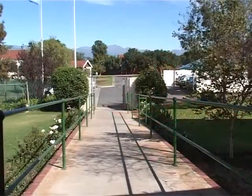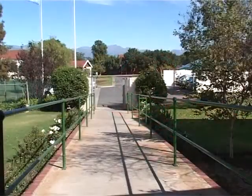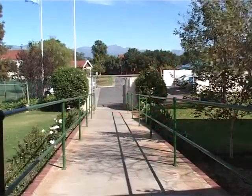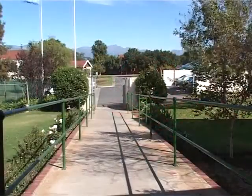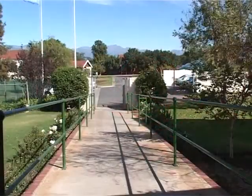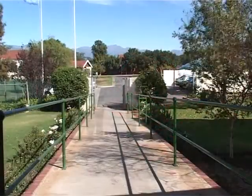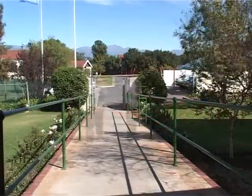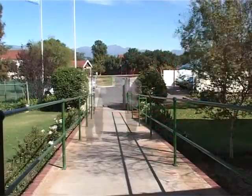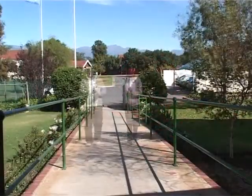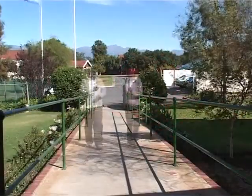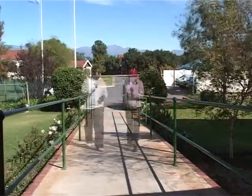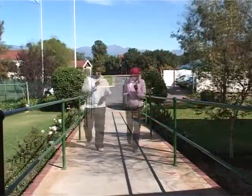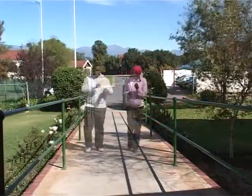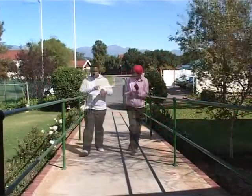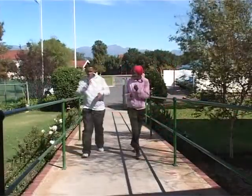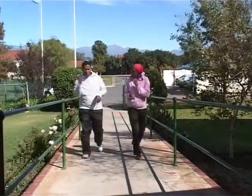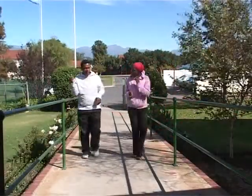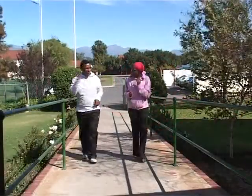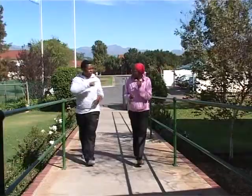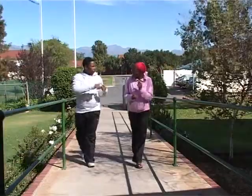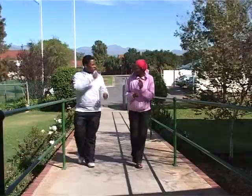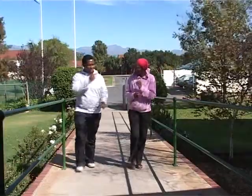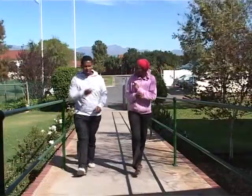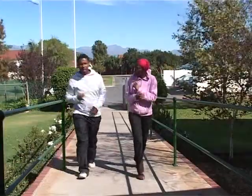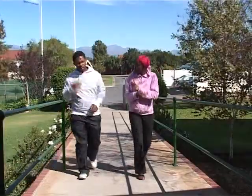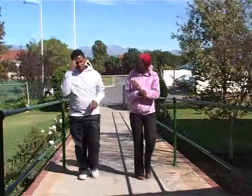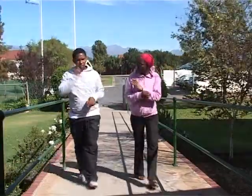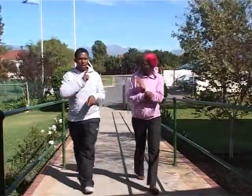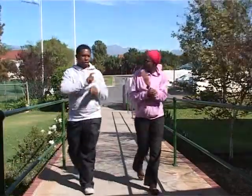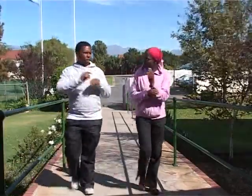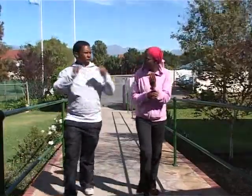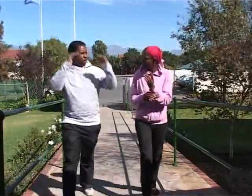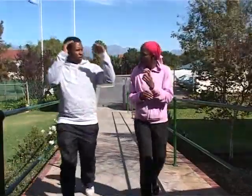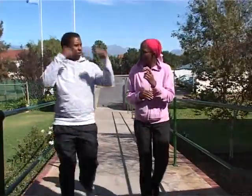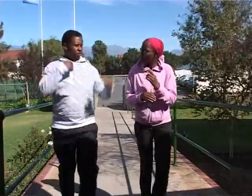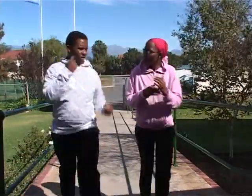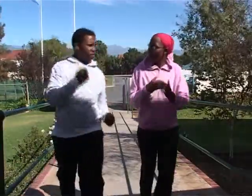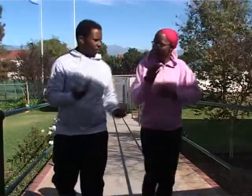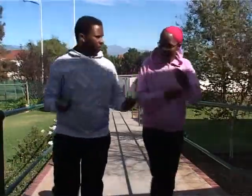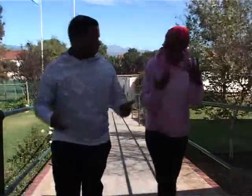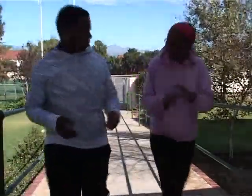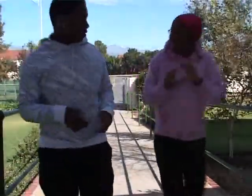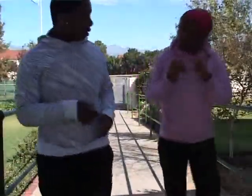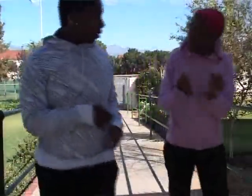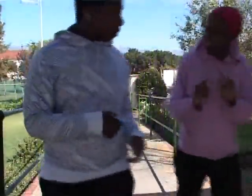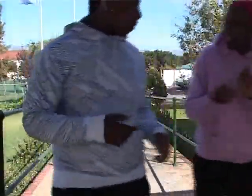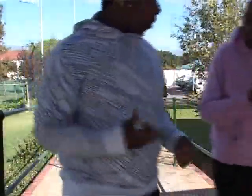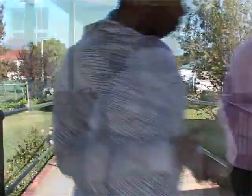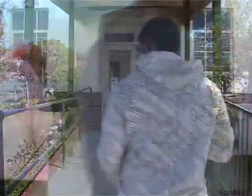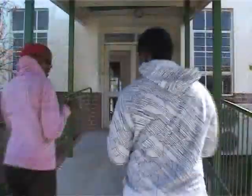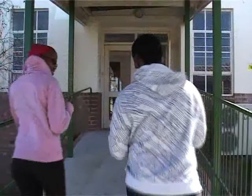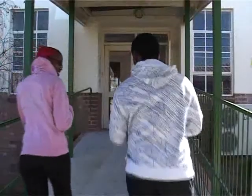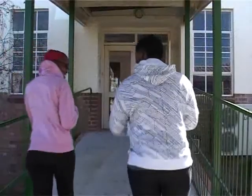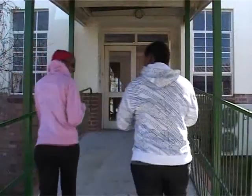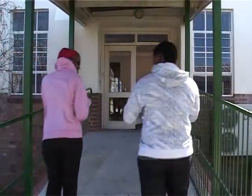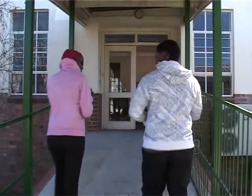NID College is the first of its kind in Africa. At NID College, we believe in education, training and empowerment